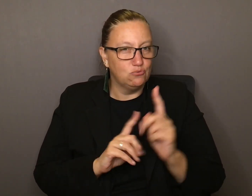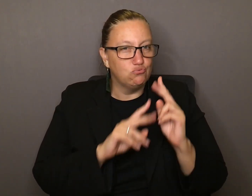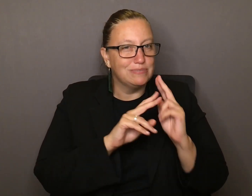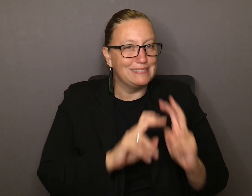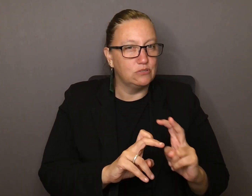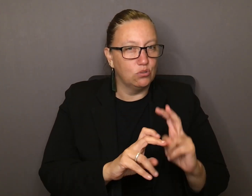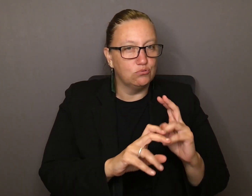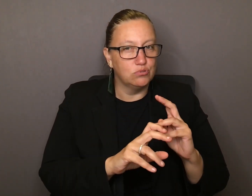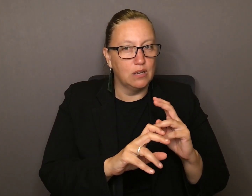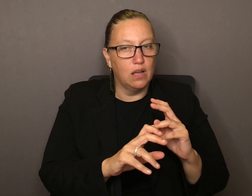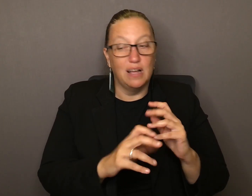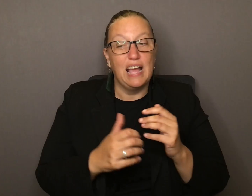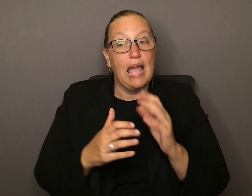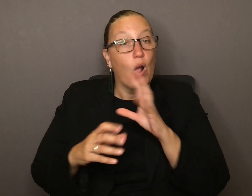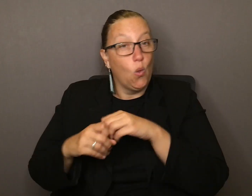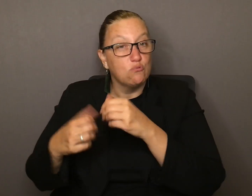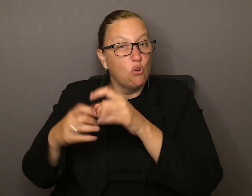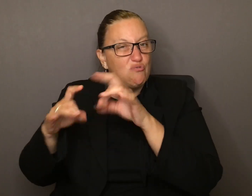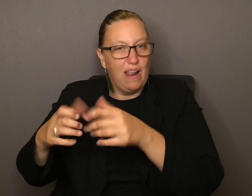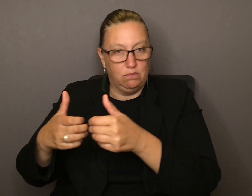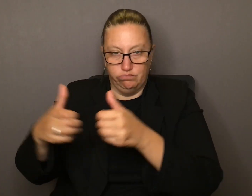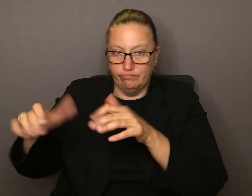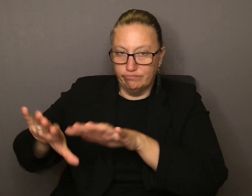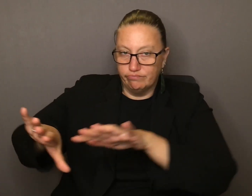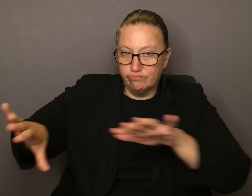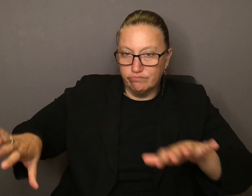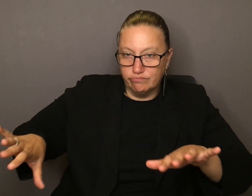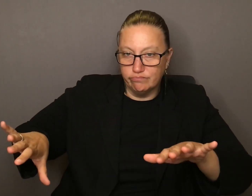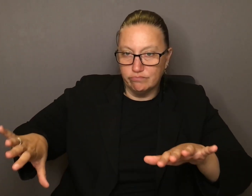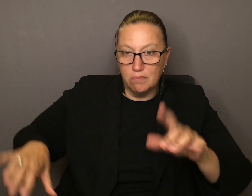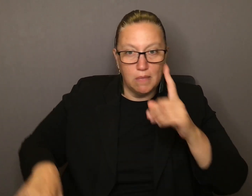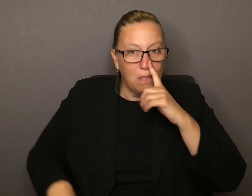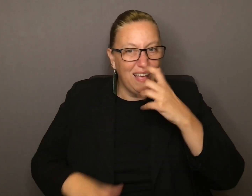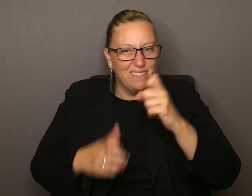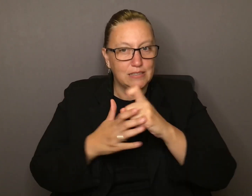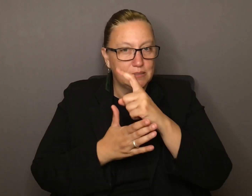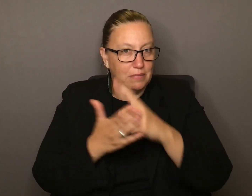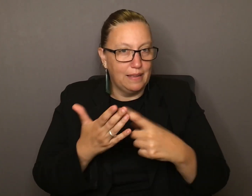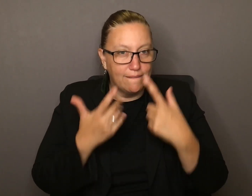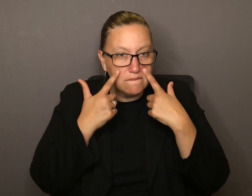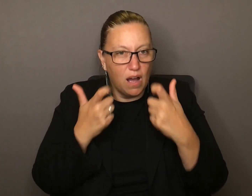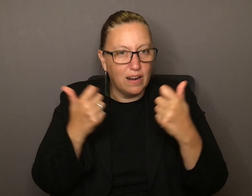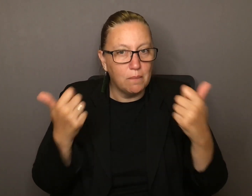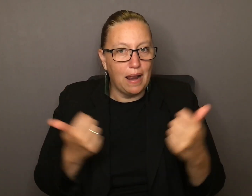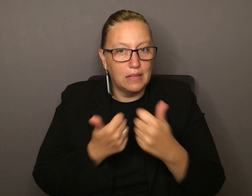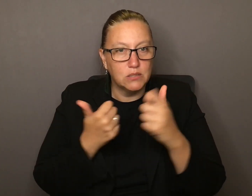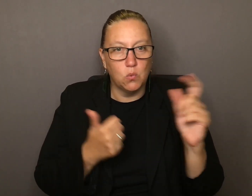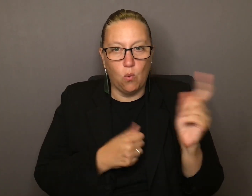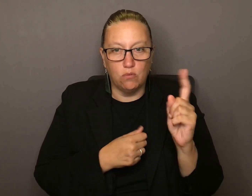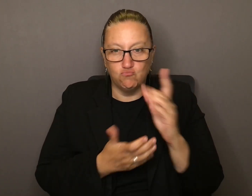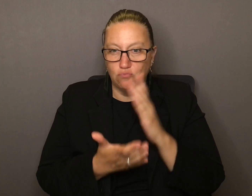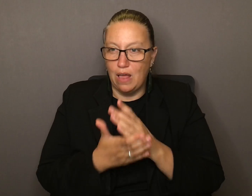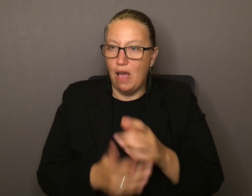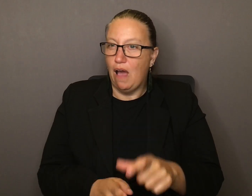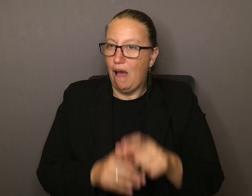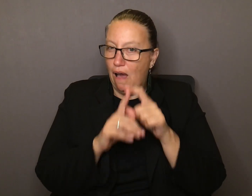apart from Inclusion Australia. But what a lot of people with disabilities find is that it is hard to access